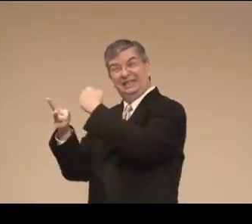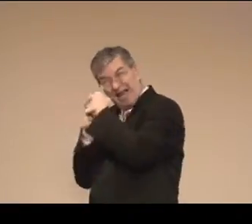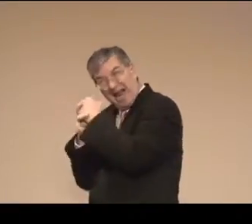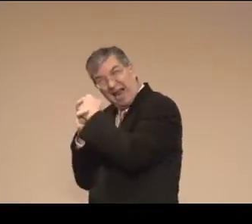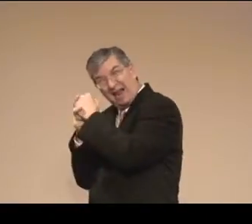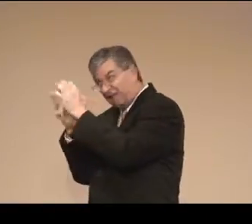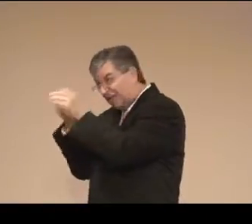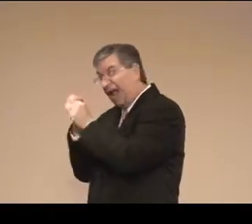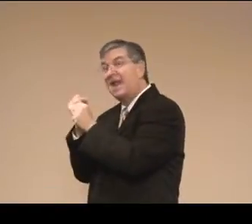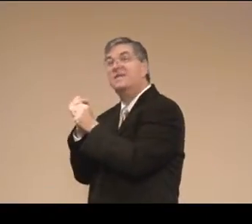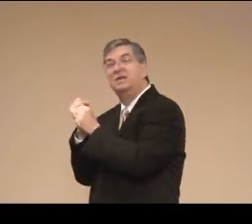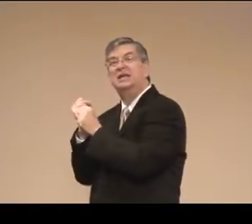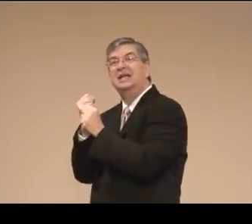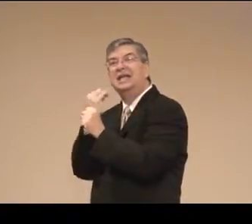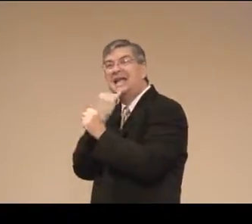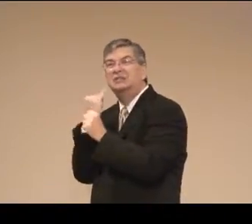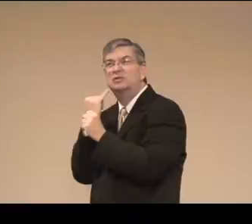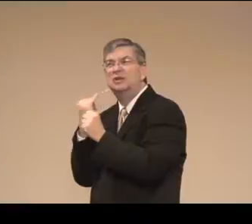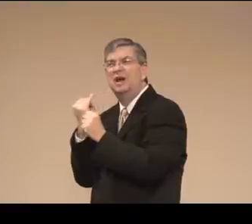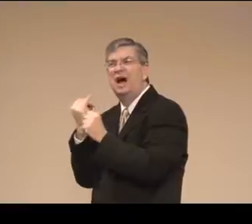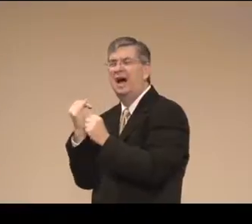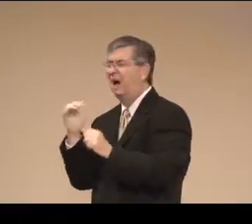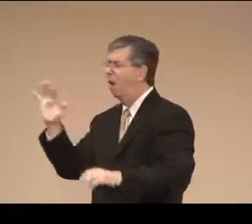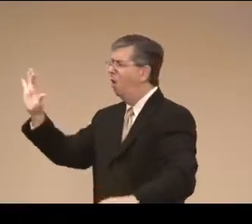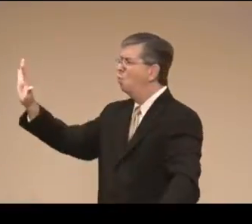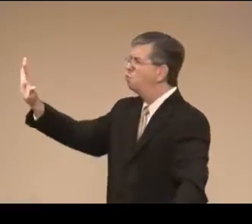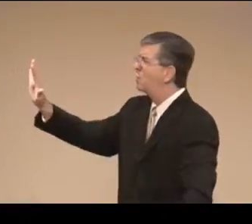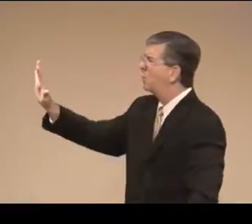He said, wherewith shall I save Israel?